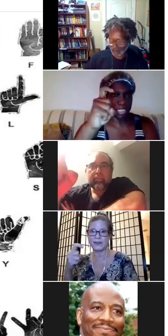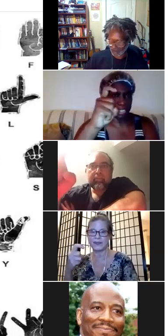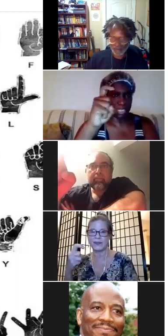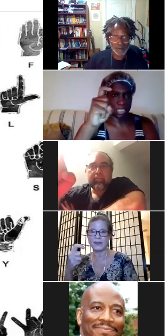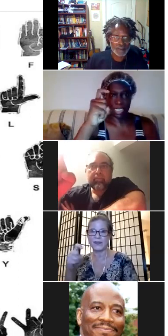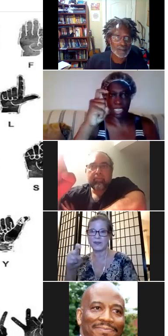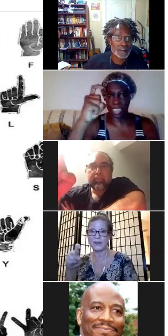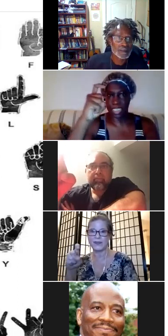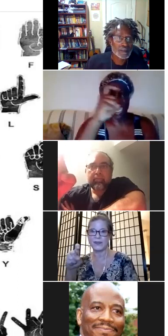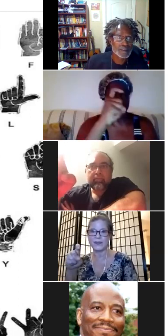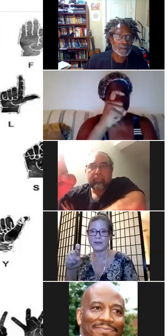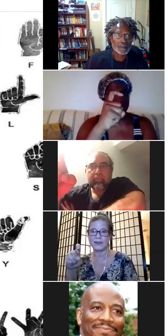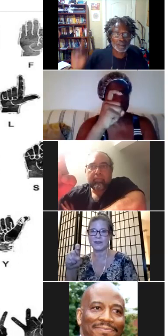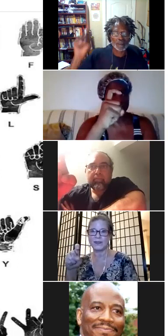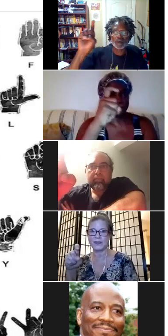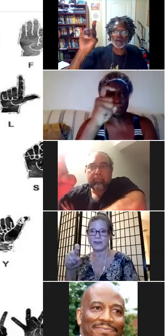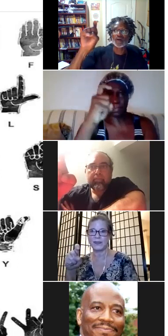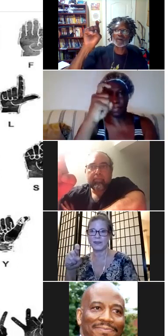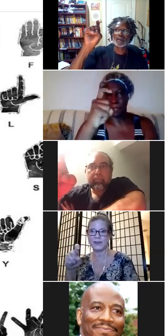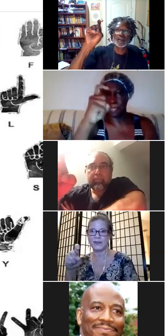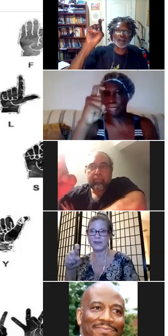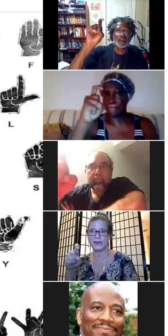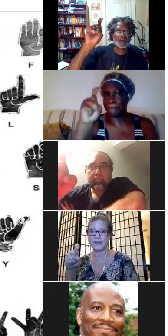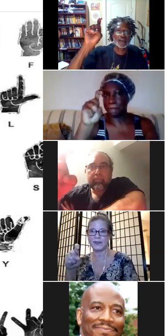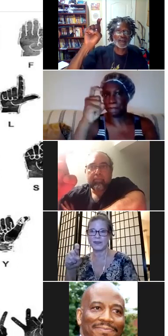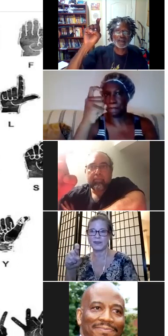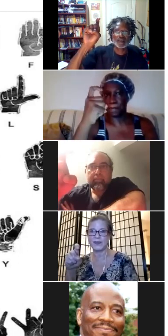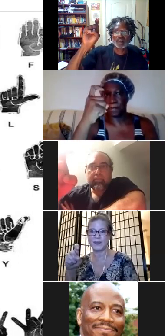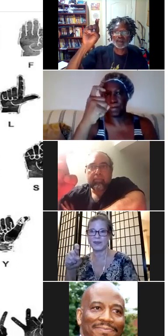bent. This is X. Okay.